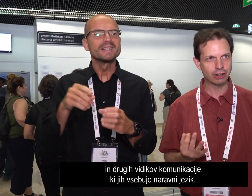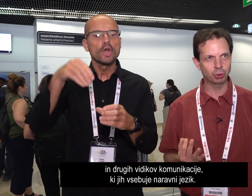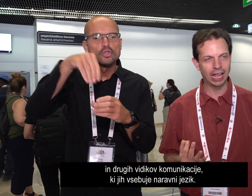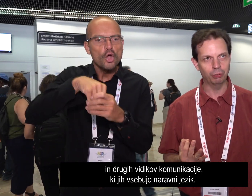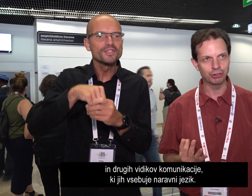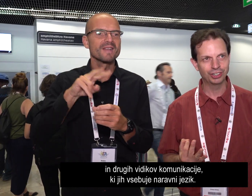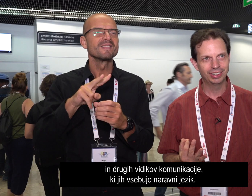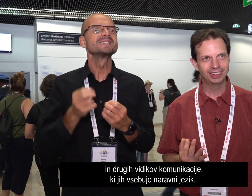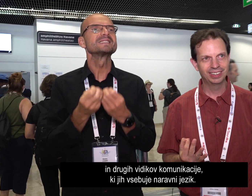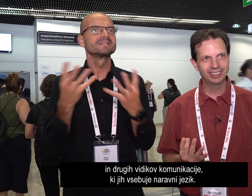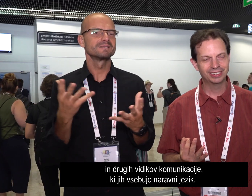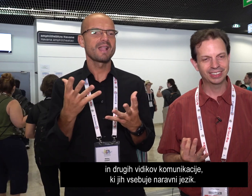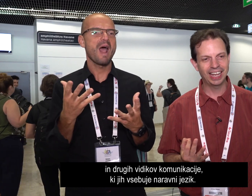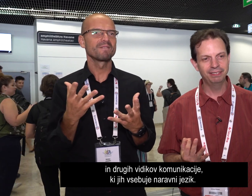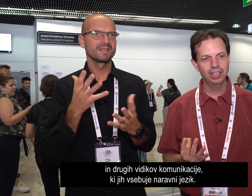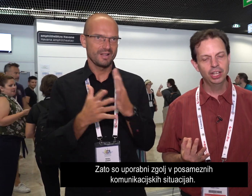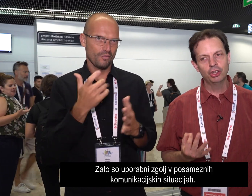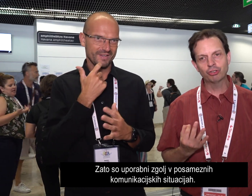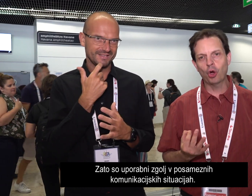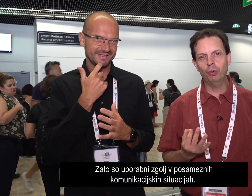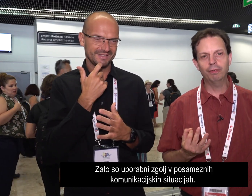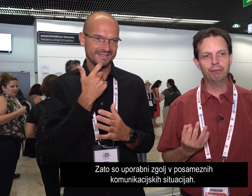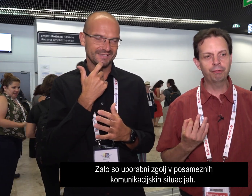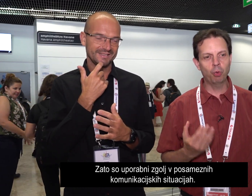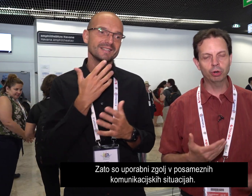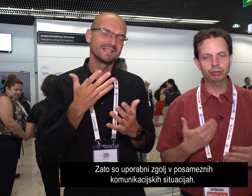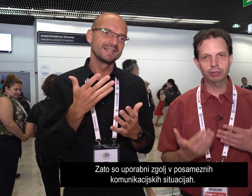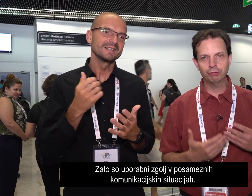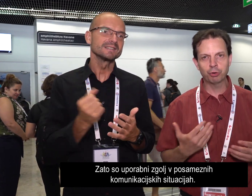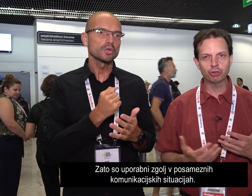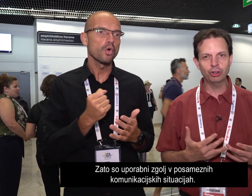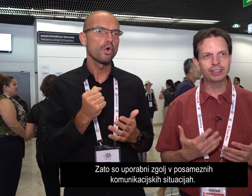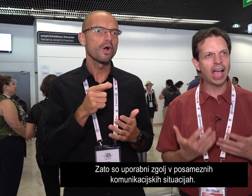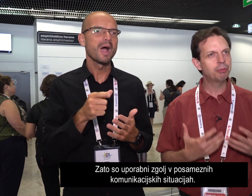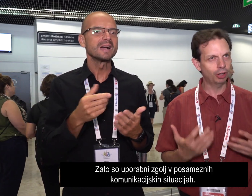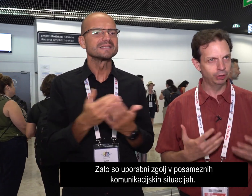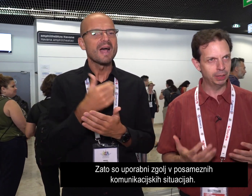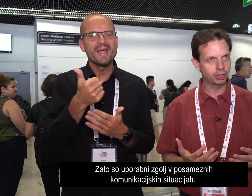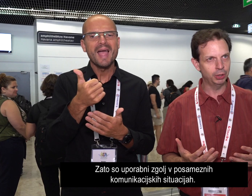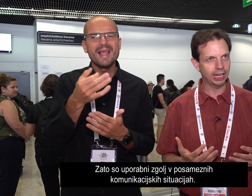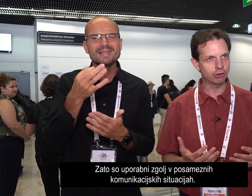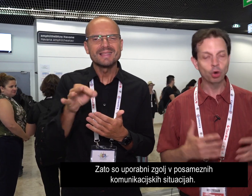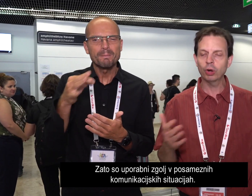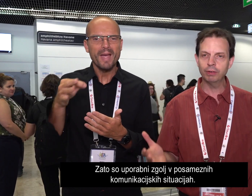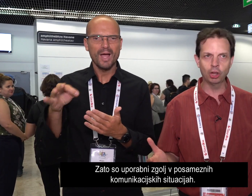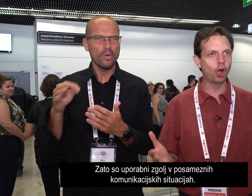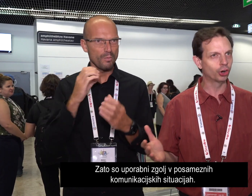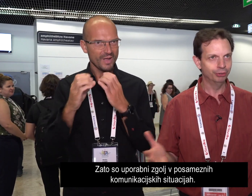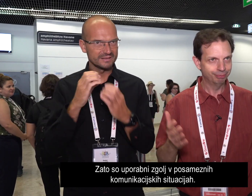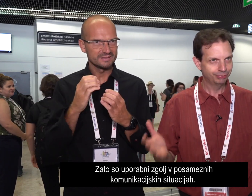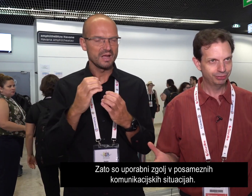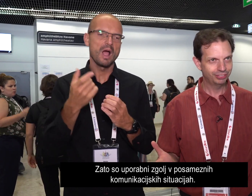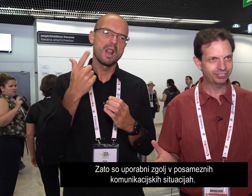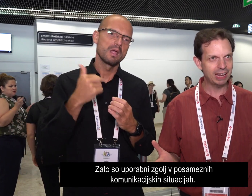a natural language, okay? So for certain types of limited communication, or even